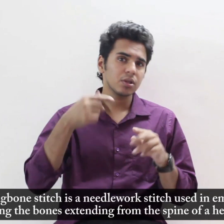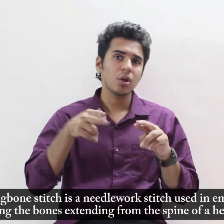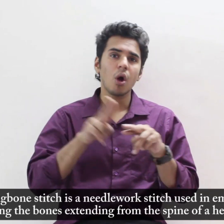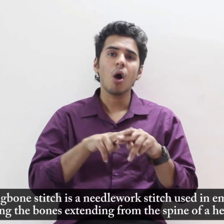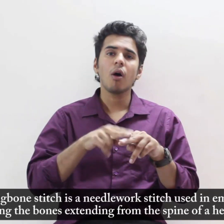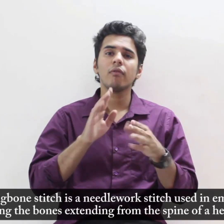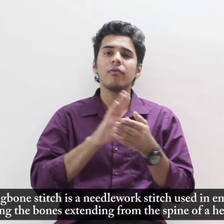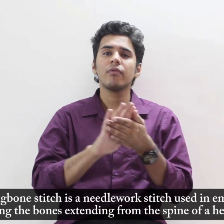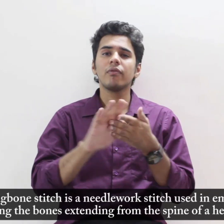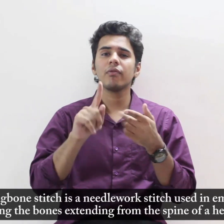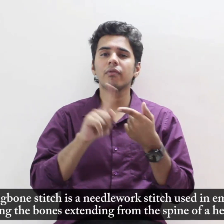of a herring fish.